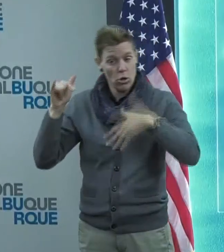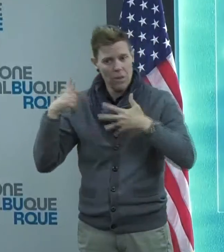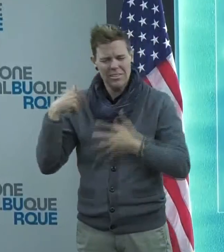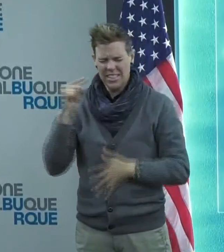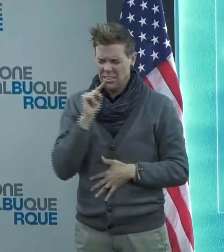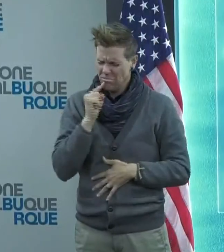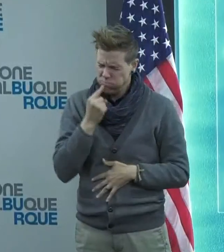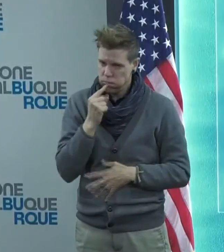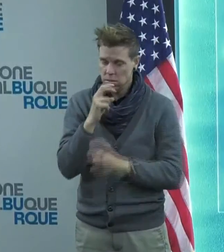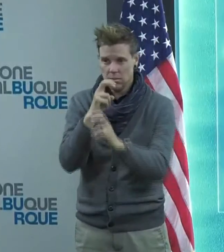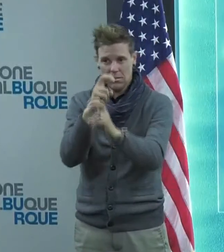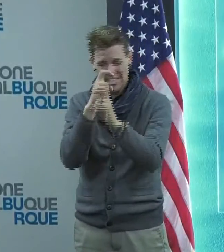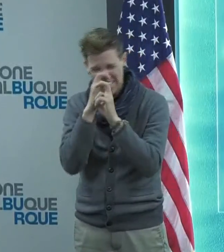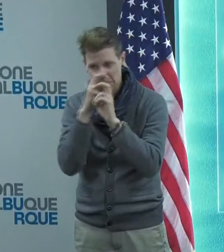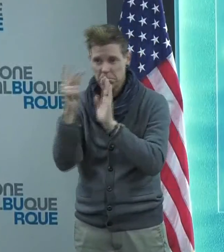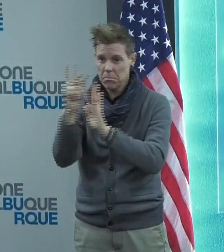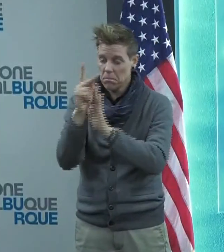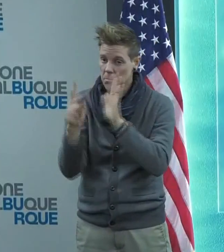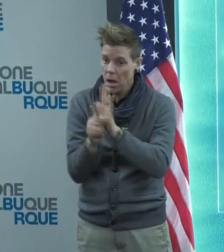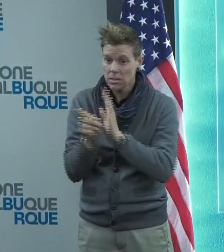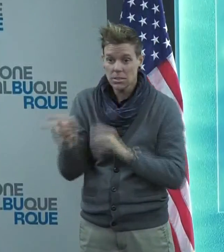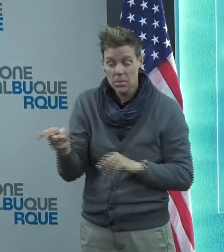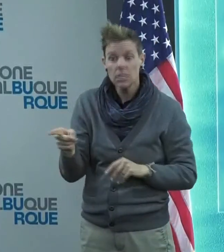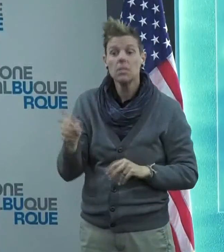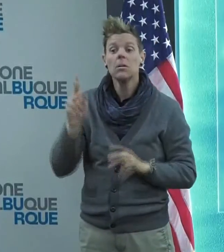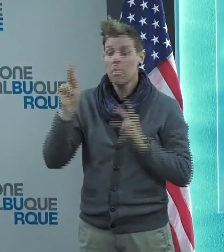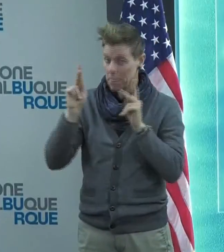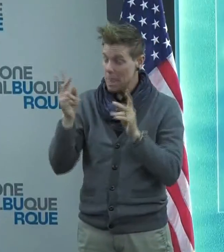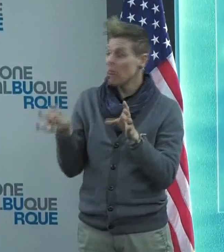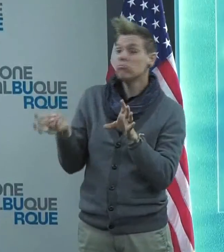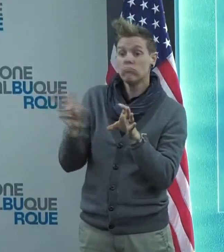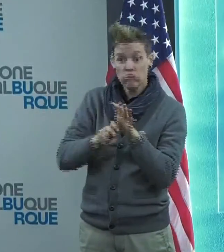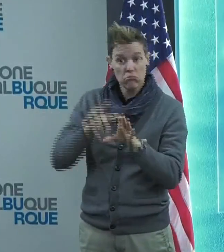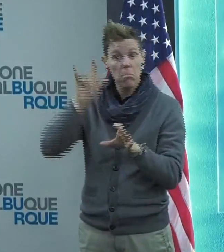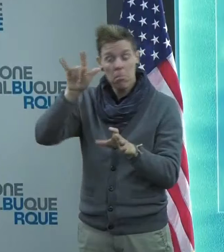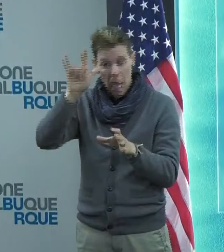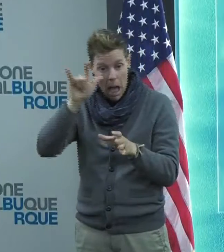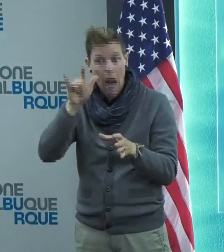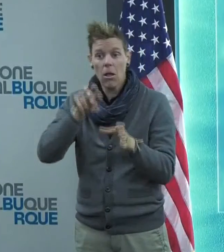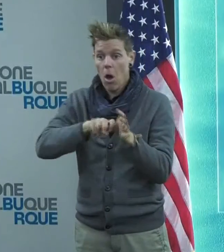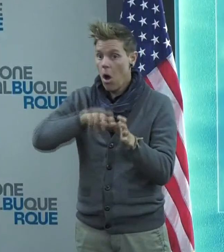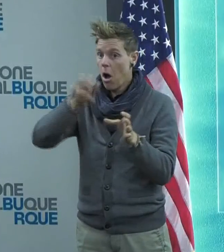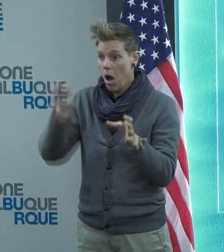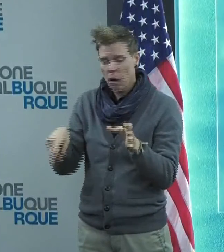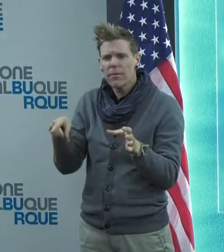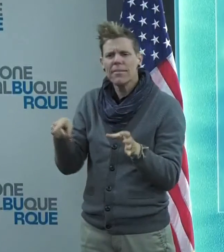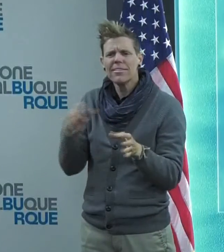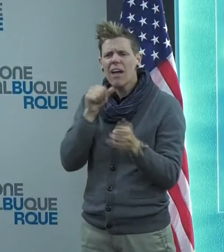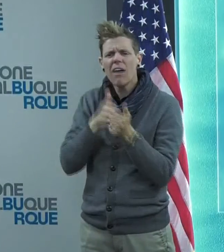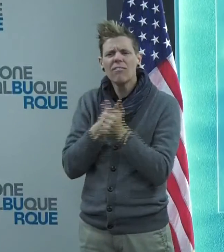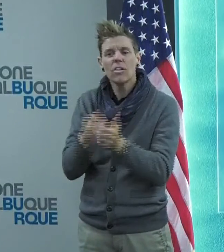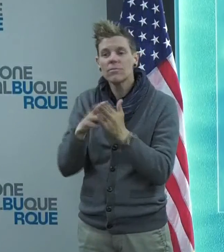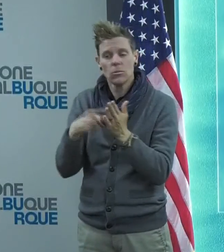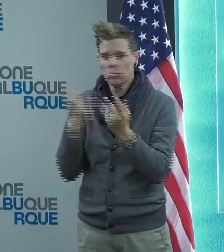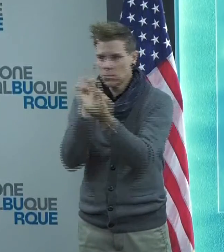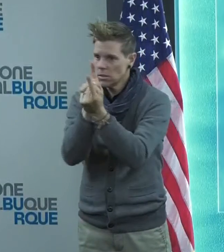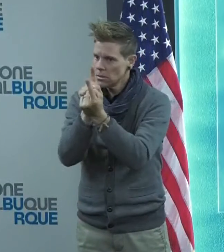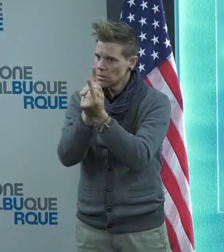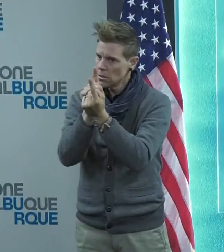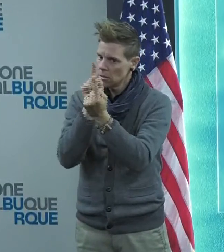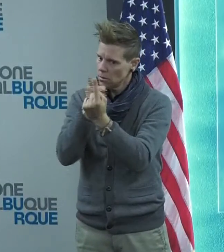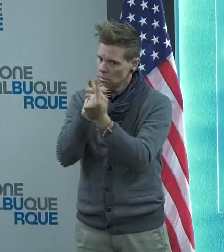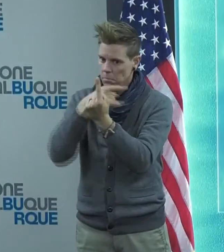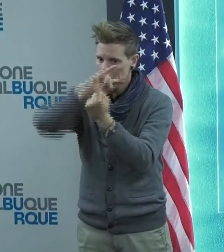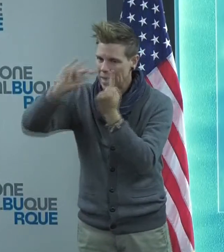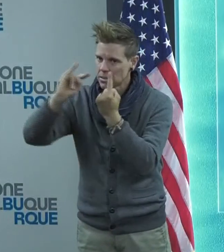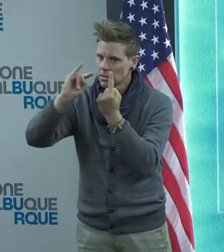the plane, they're not always following them. So we are meeting them right there and making them wear a mask. So the airport's doing a very good